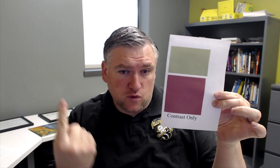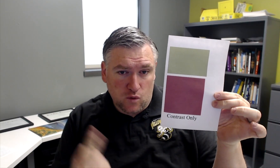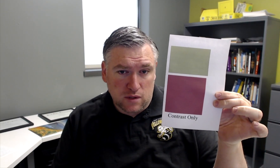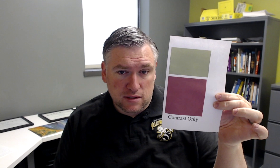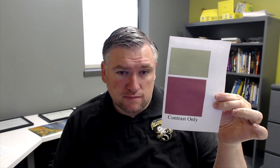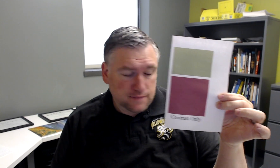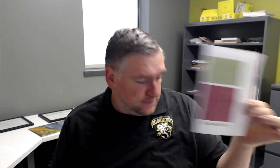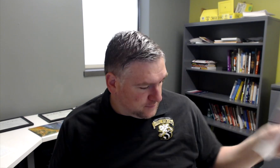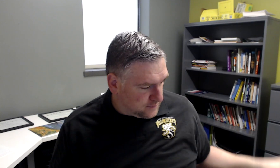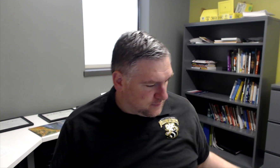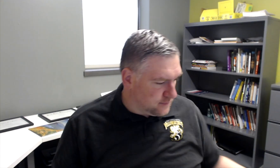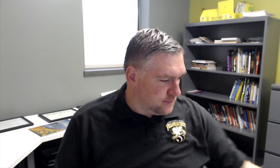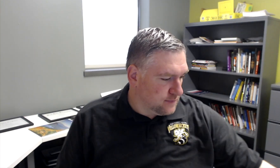just contrasting,